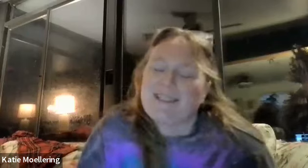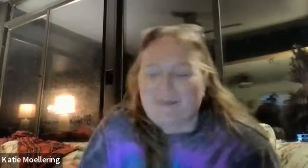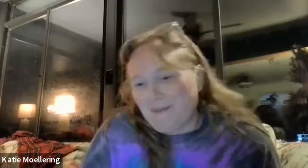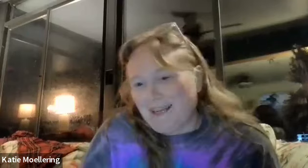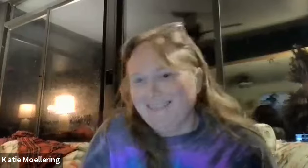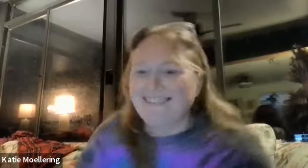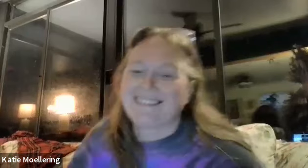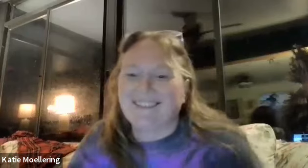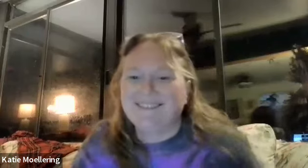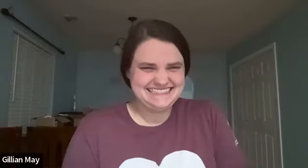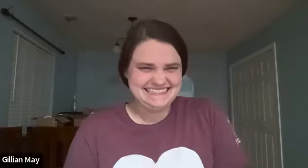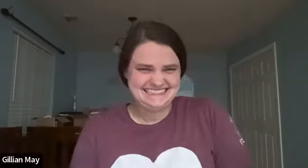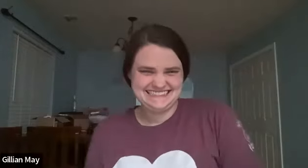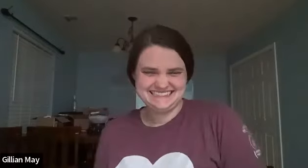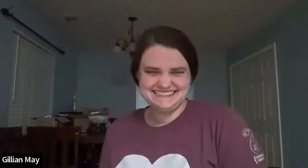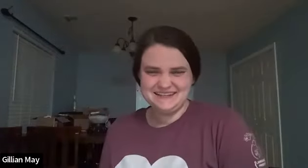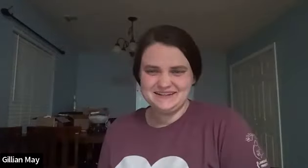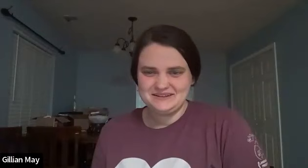excuse for me. So